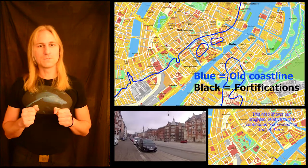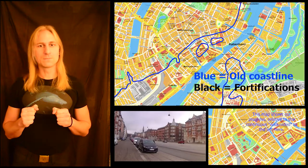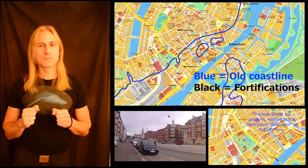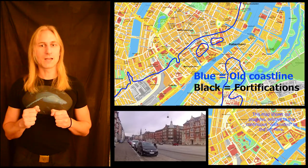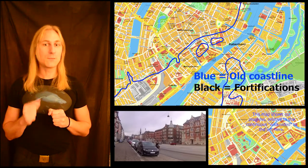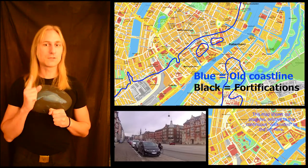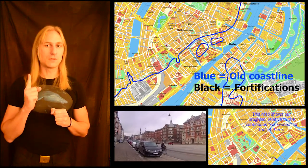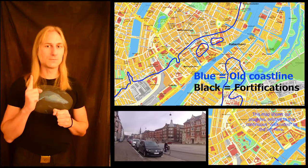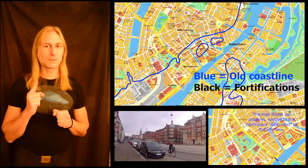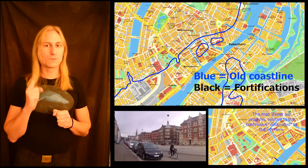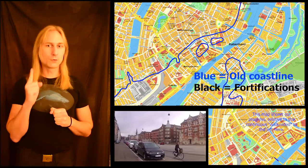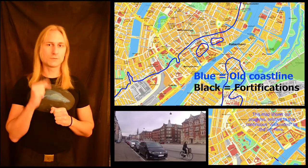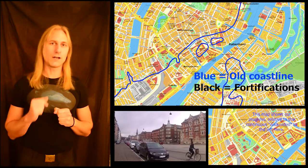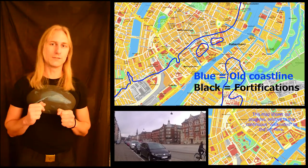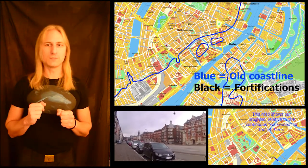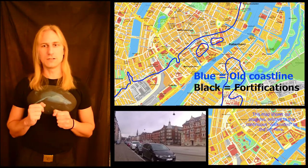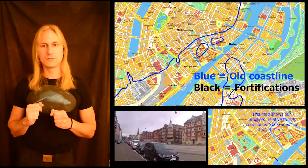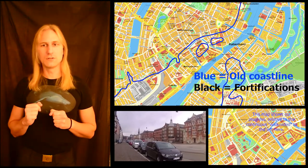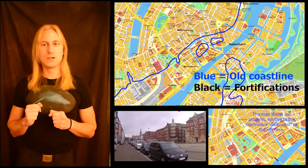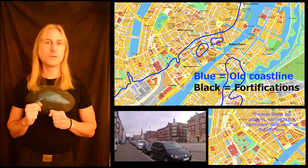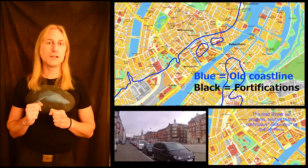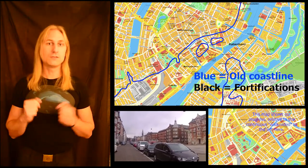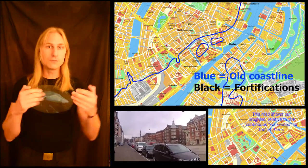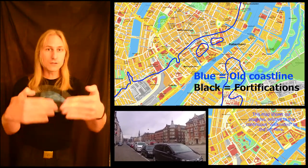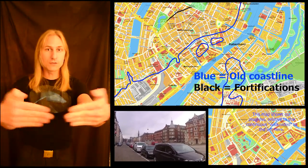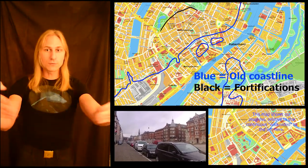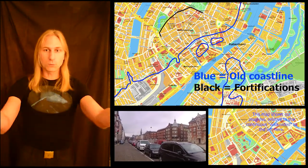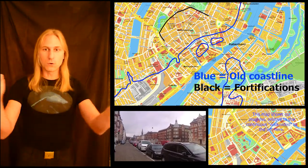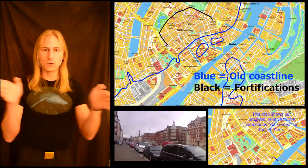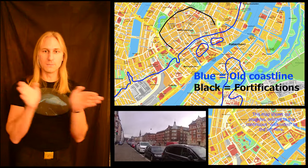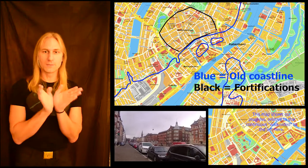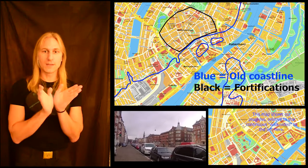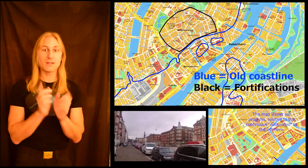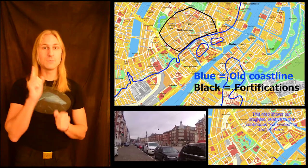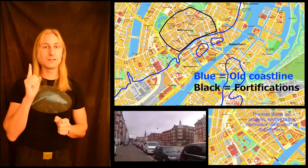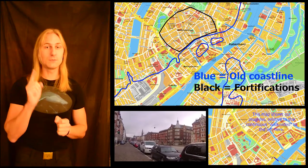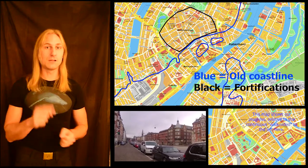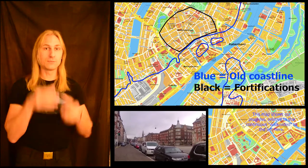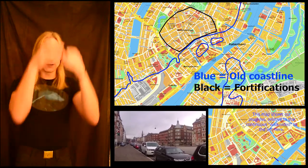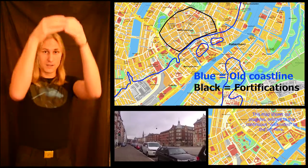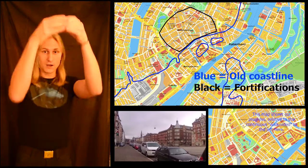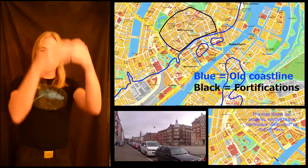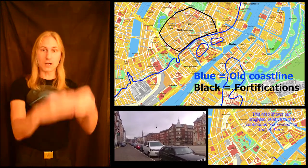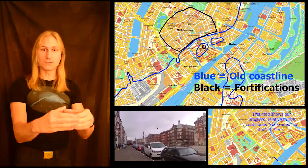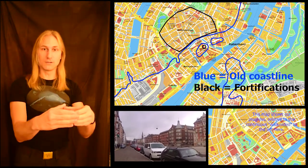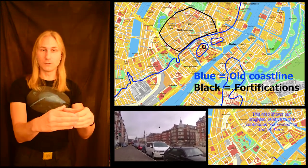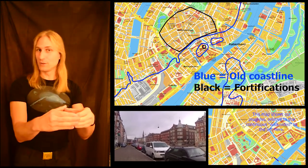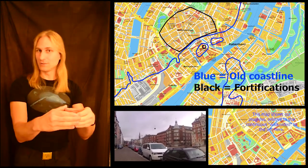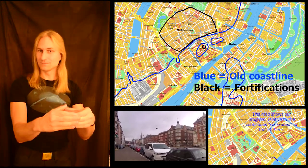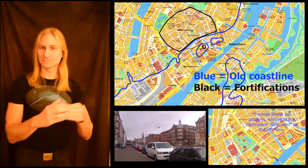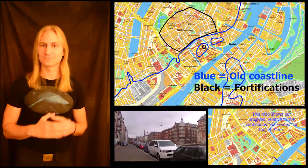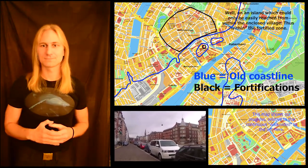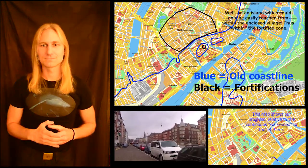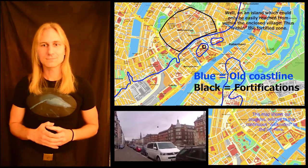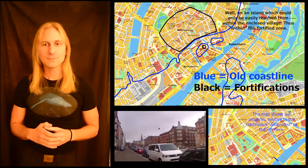1167, Absalon fortified this village with a defensive wall and built himself a castle